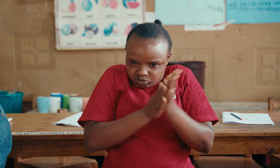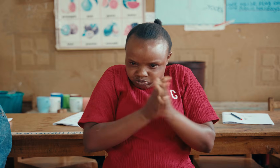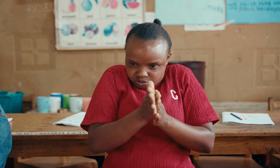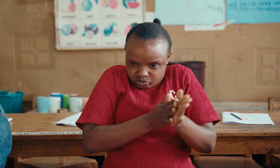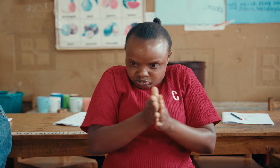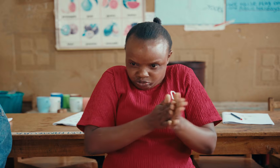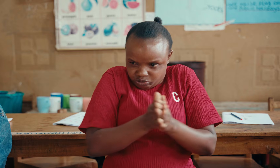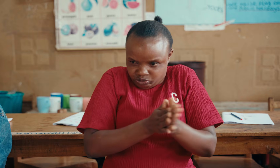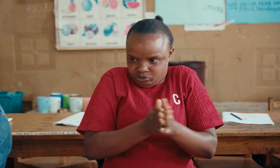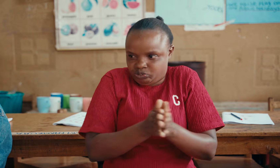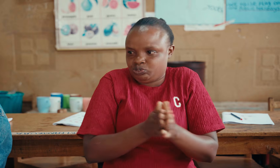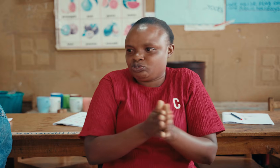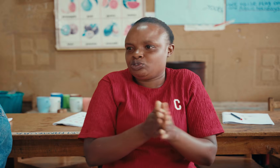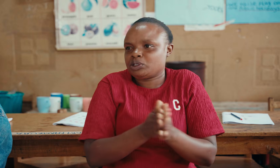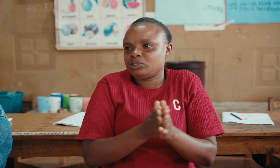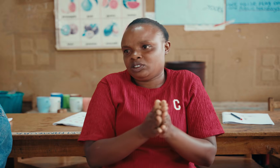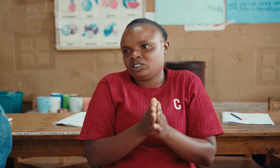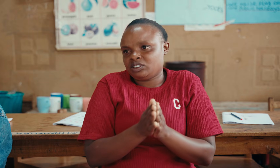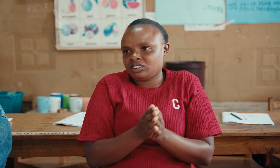developed a lot of motivation,